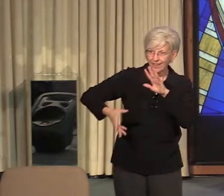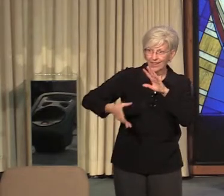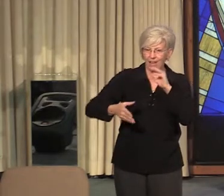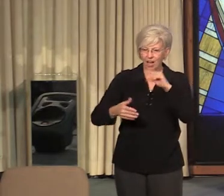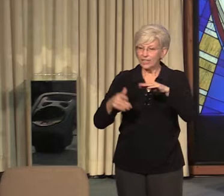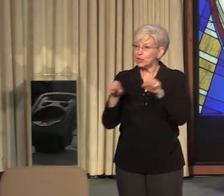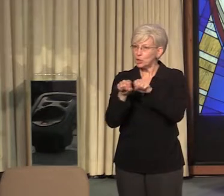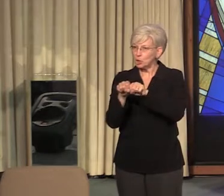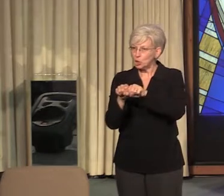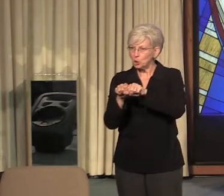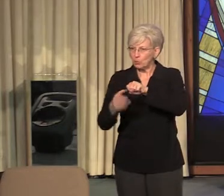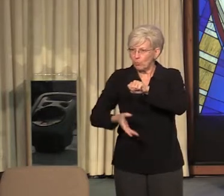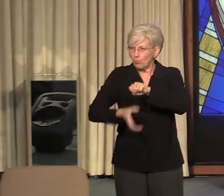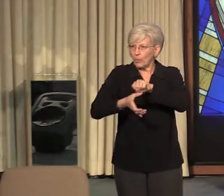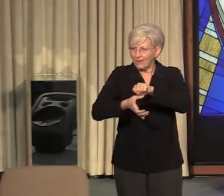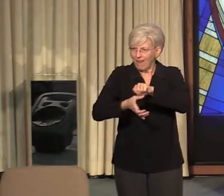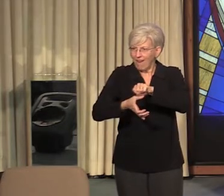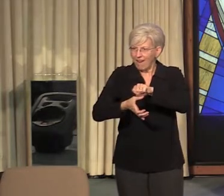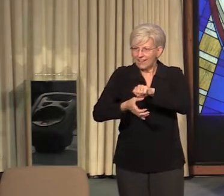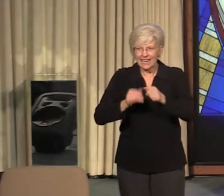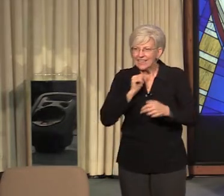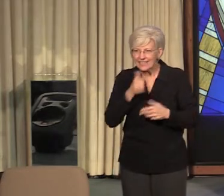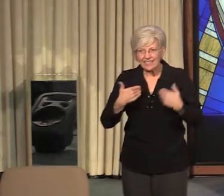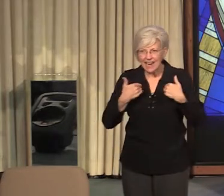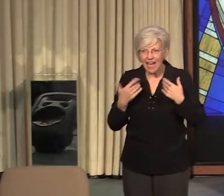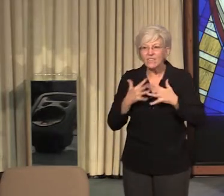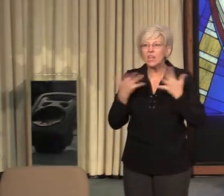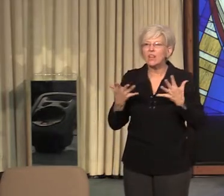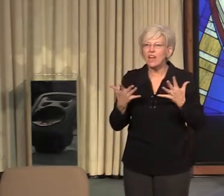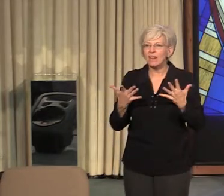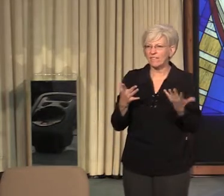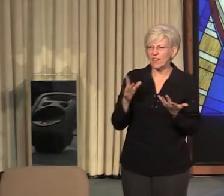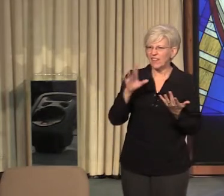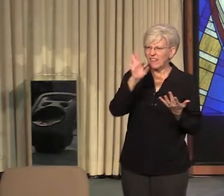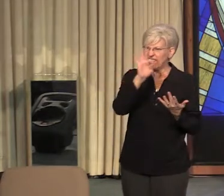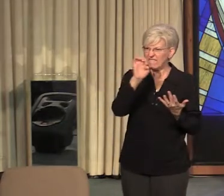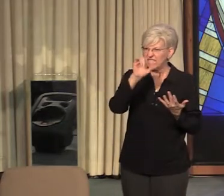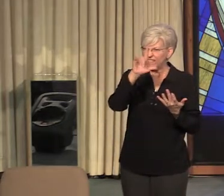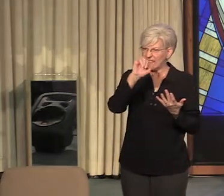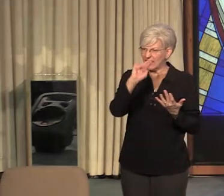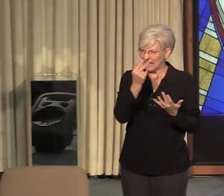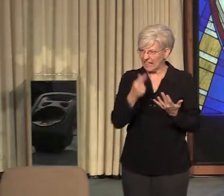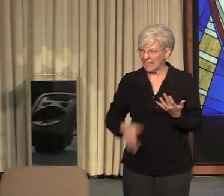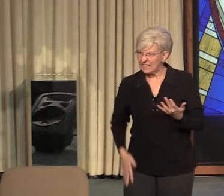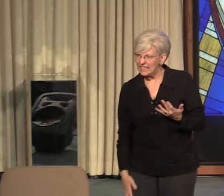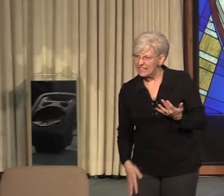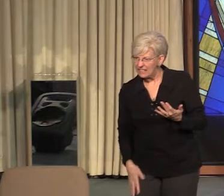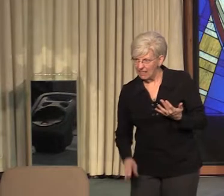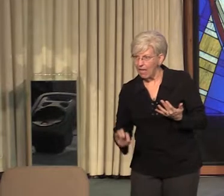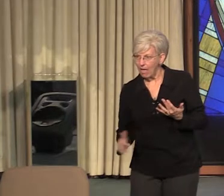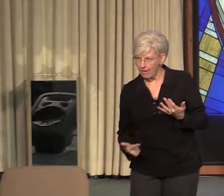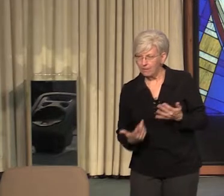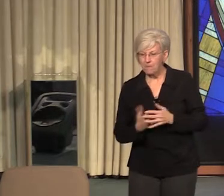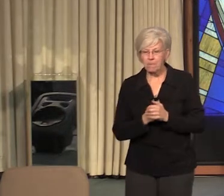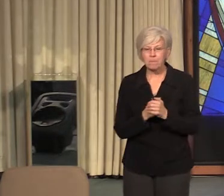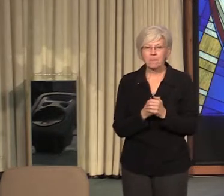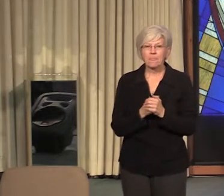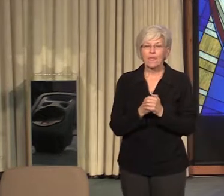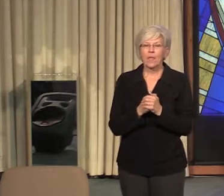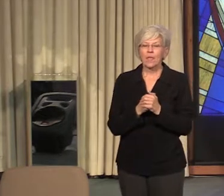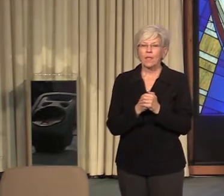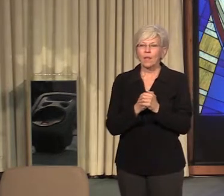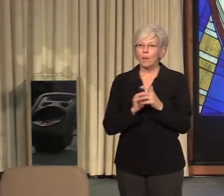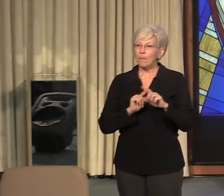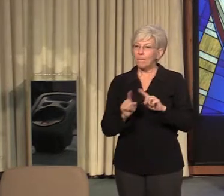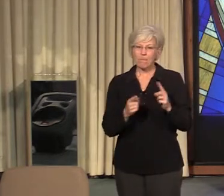lot of feeling in that leg, and I'll relate in his words some of his experience with that. But they